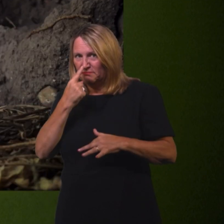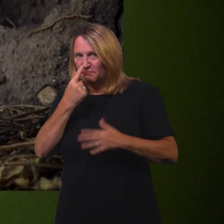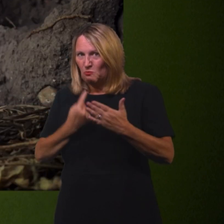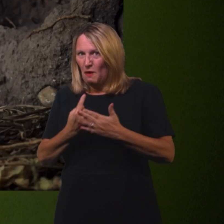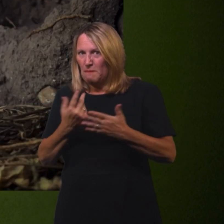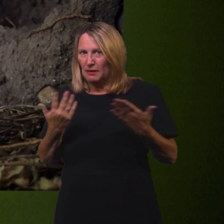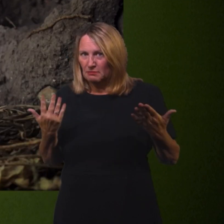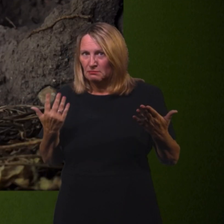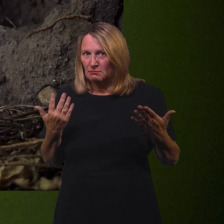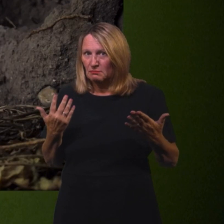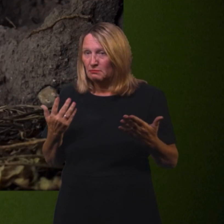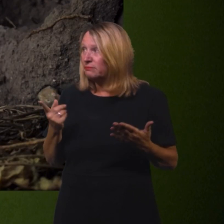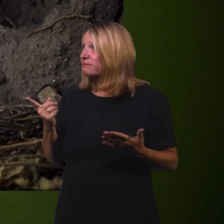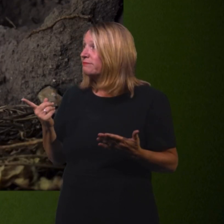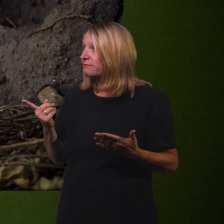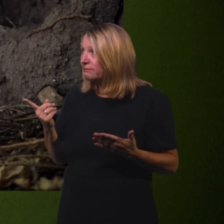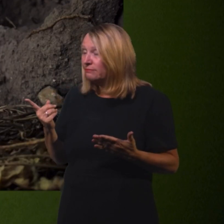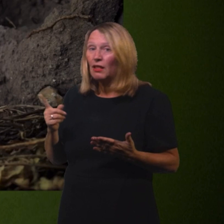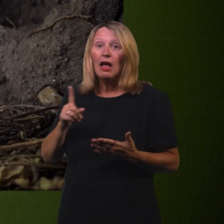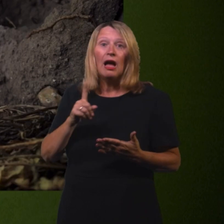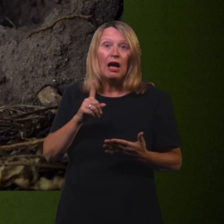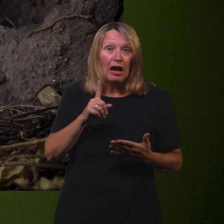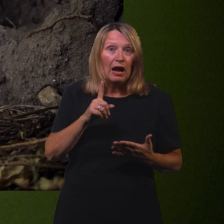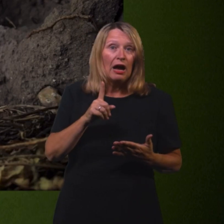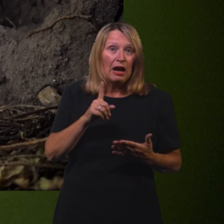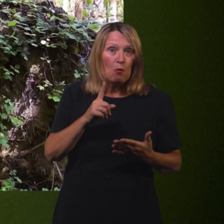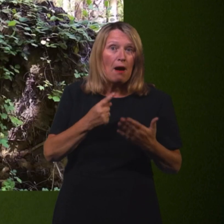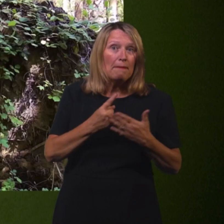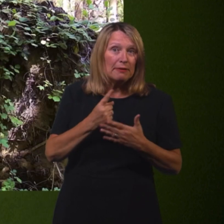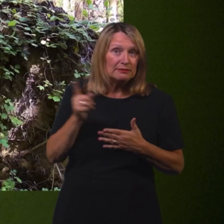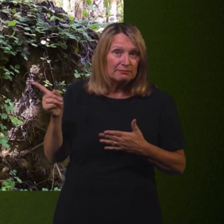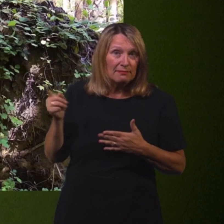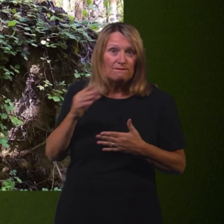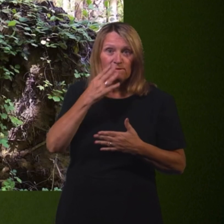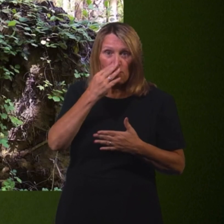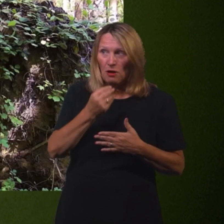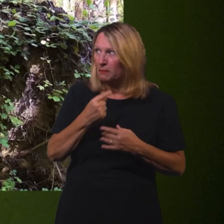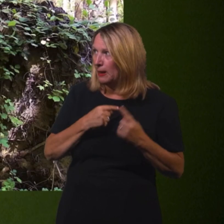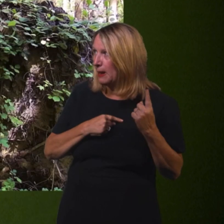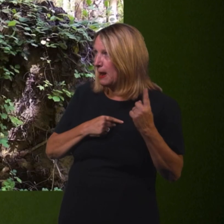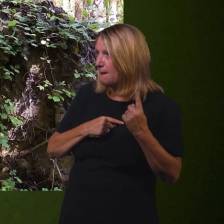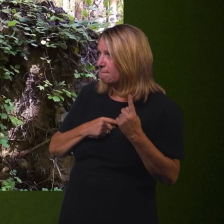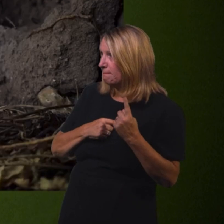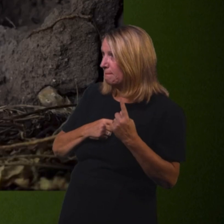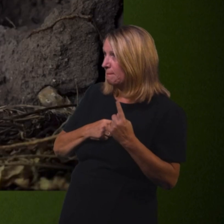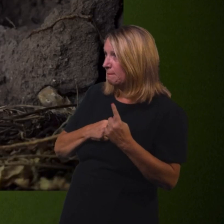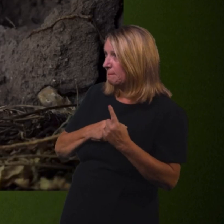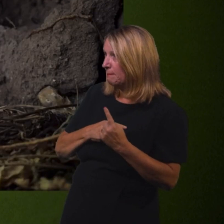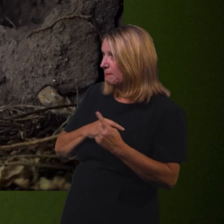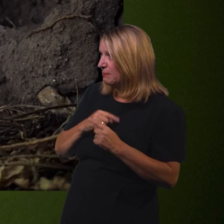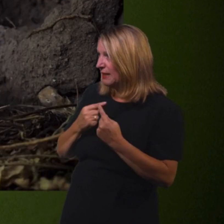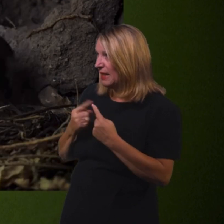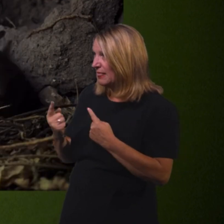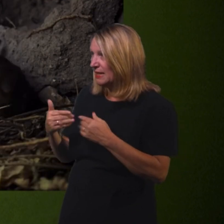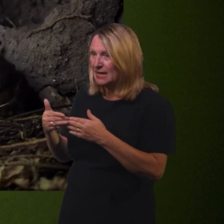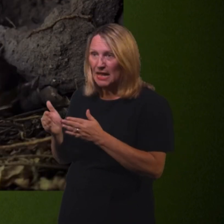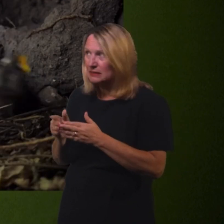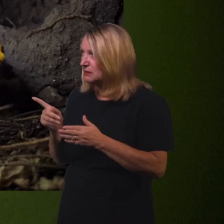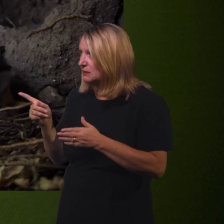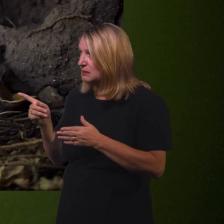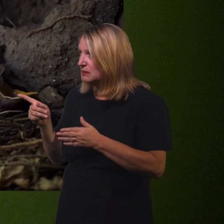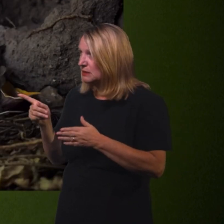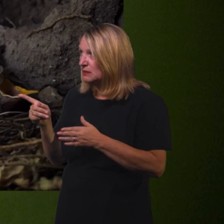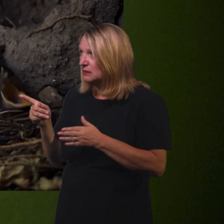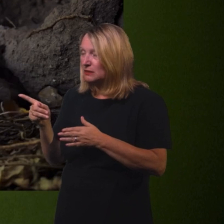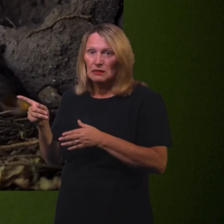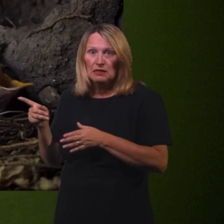fox did actually turn up. So the adults are coming back to the nest. She hears something. Something's definitely going on. She